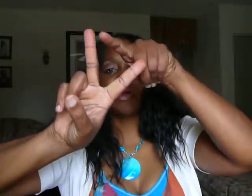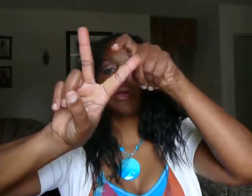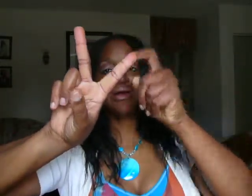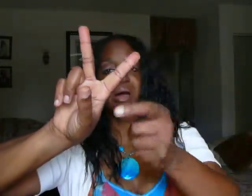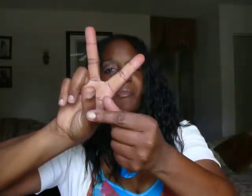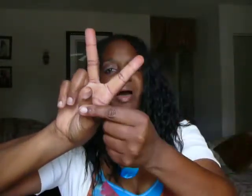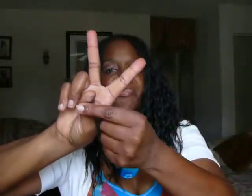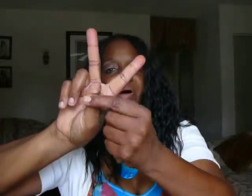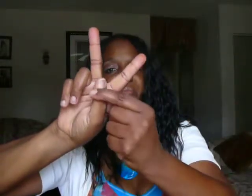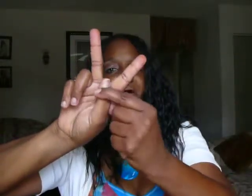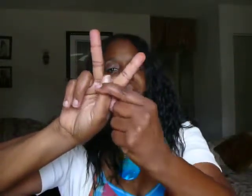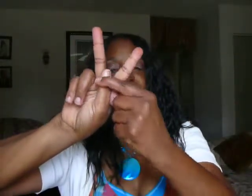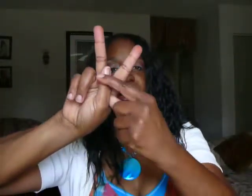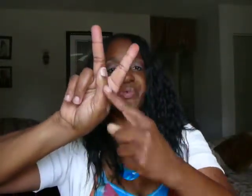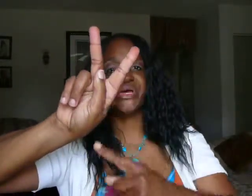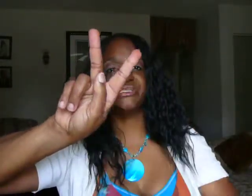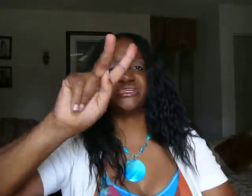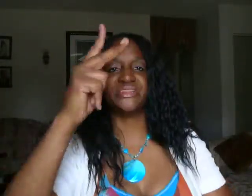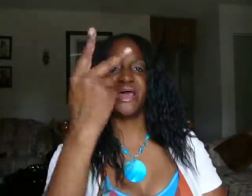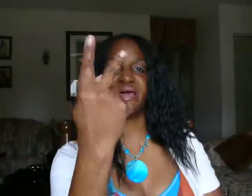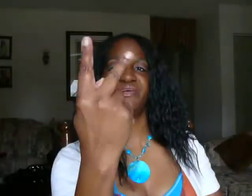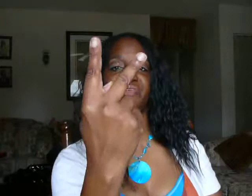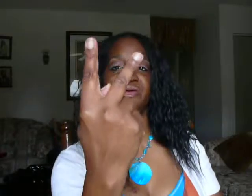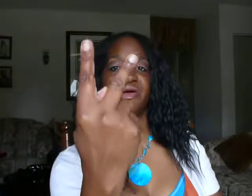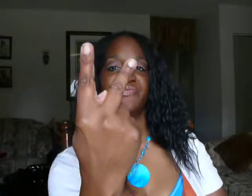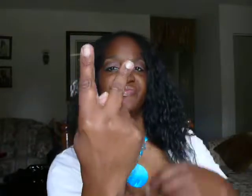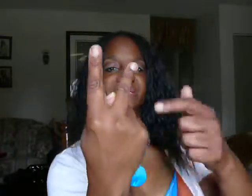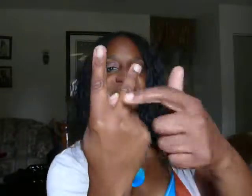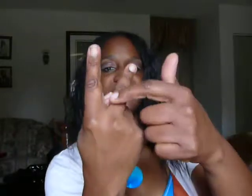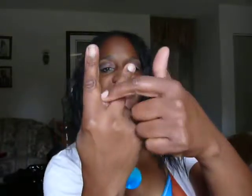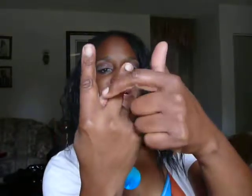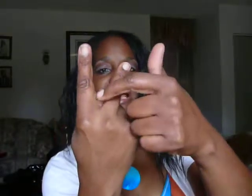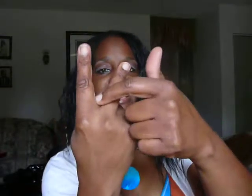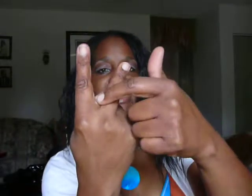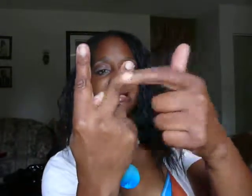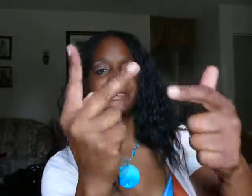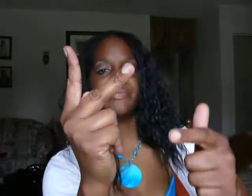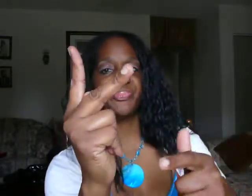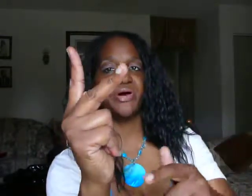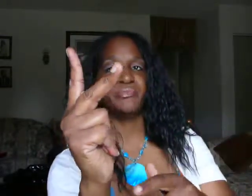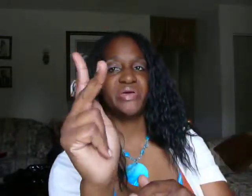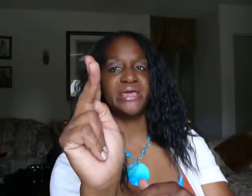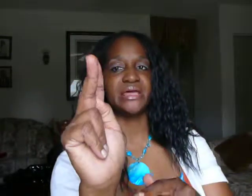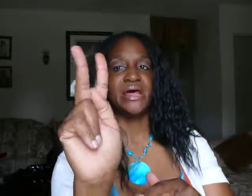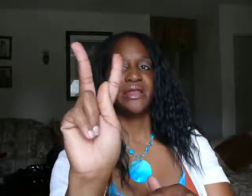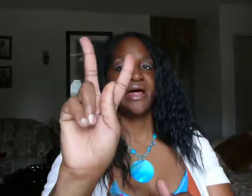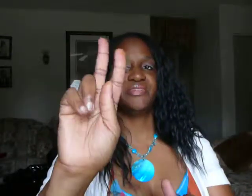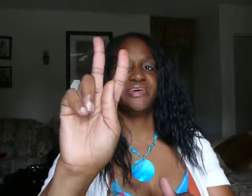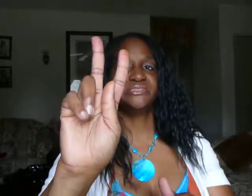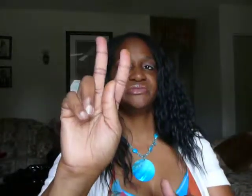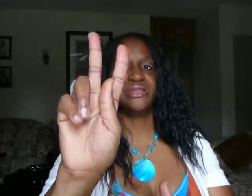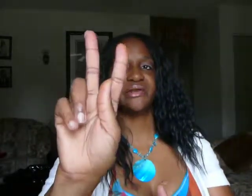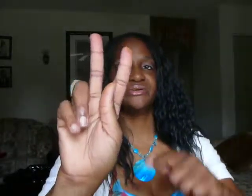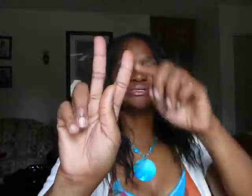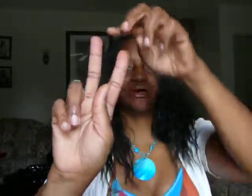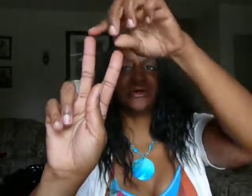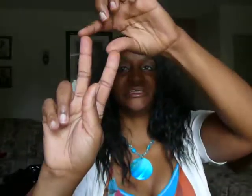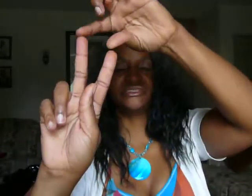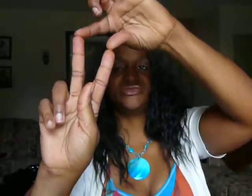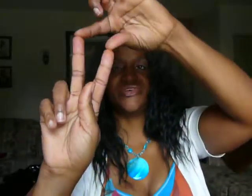here, my thumb comes up into that. And if you look at it from this side, you can kind of see my thumb peeking. Now these two letters, these two fingers